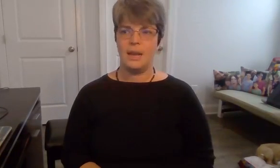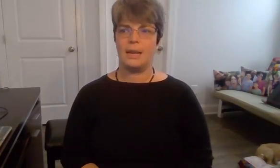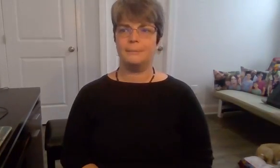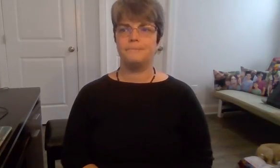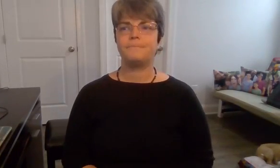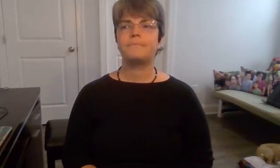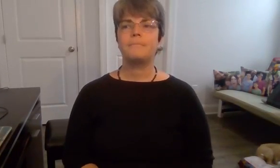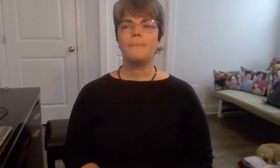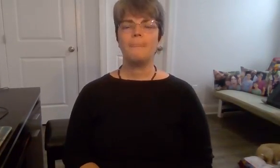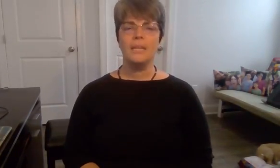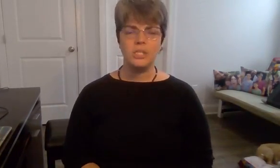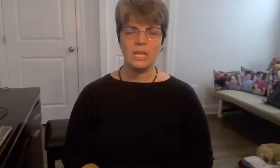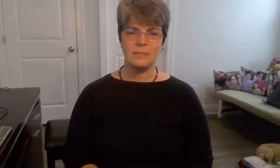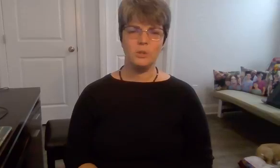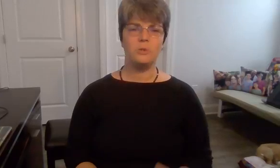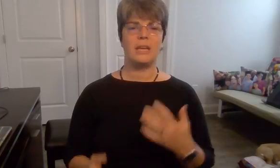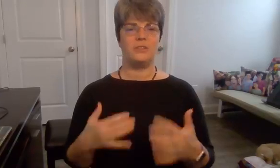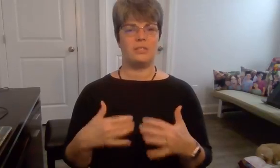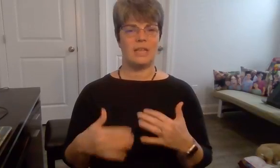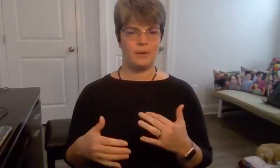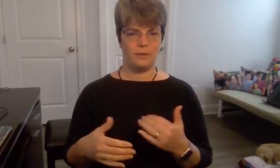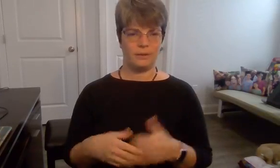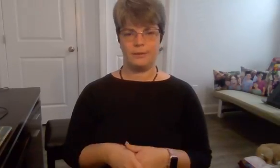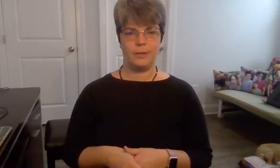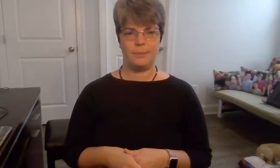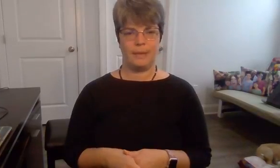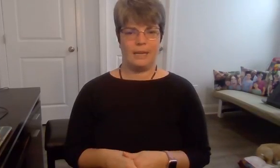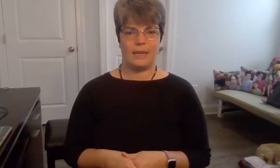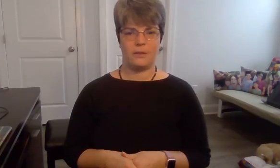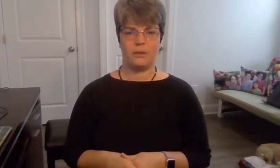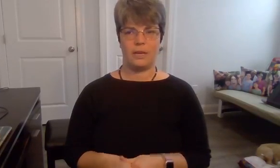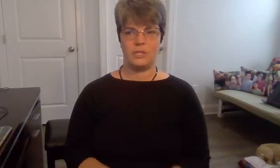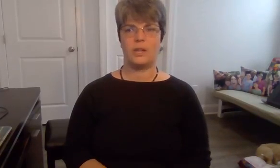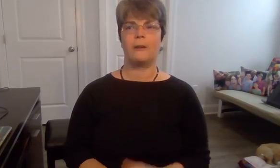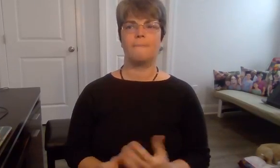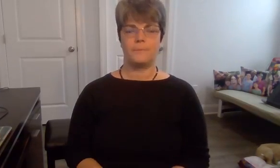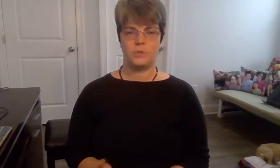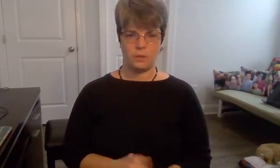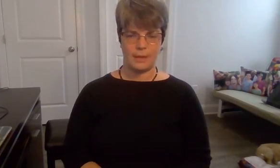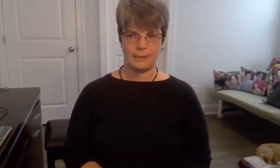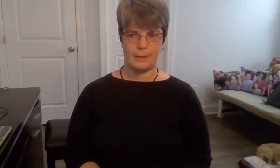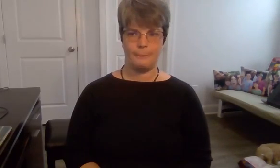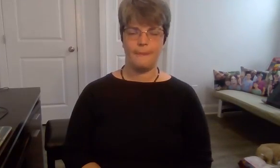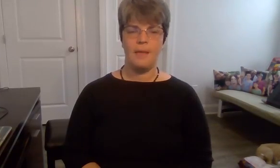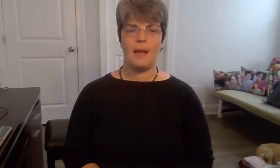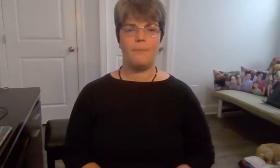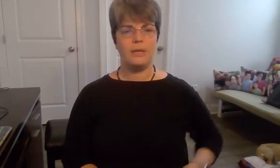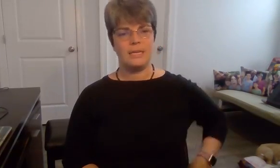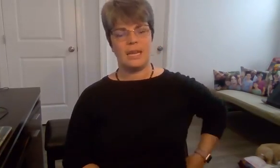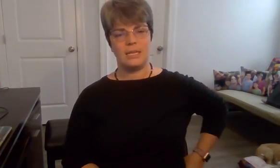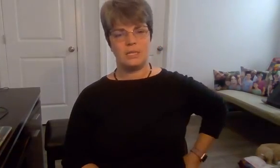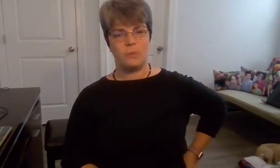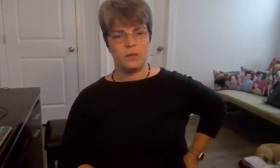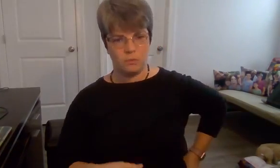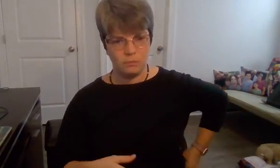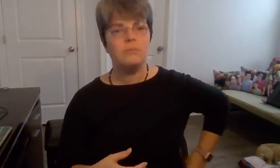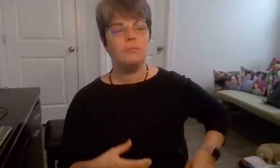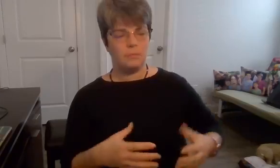it. Chance mutual gaze, you just happen to look, be playing together, look at each other, show them that sign. A pointed gaze is when you